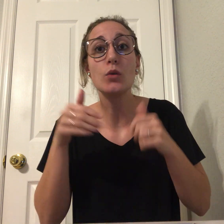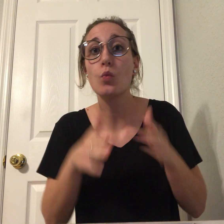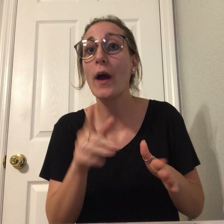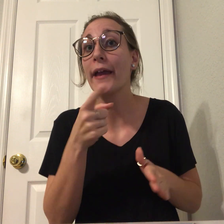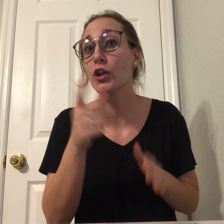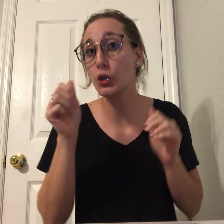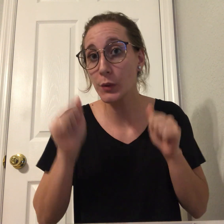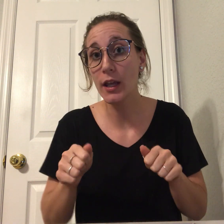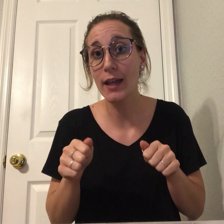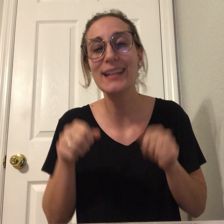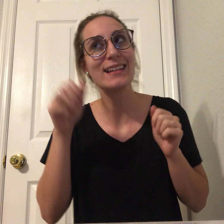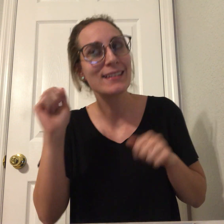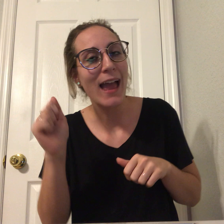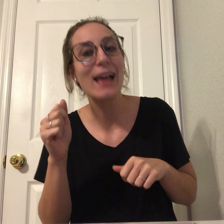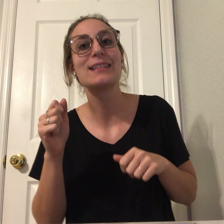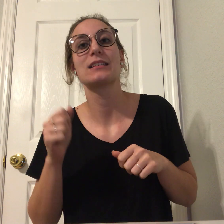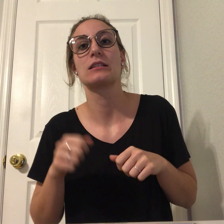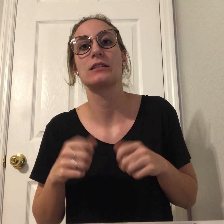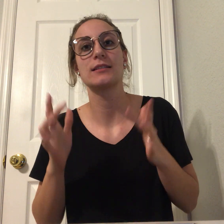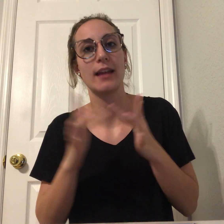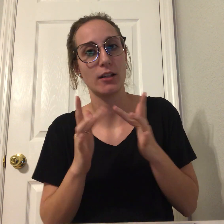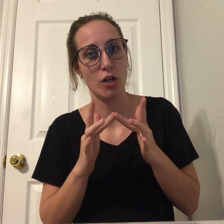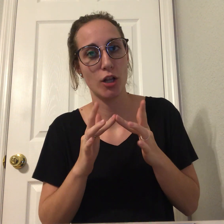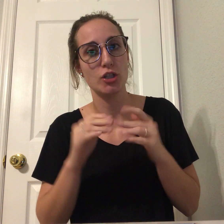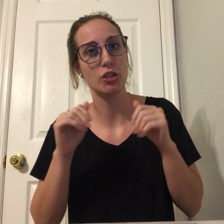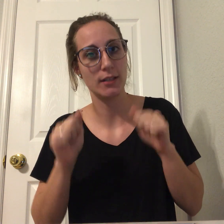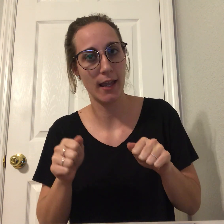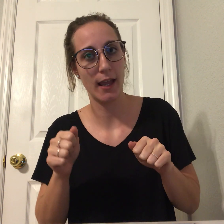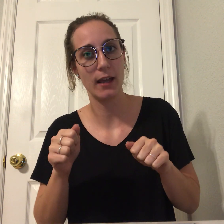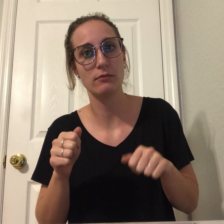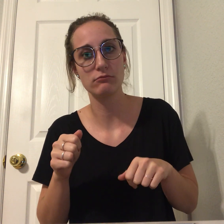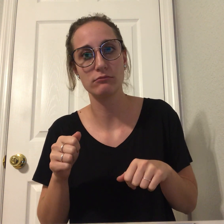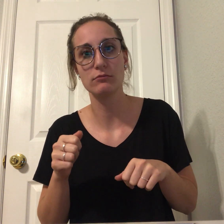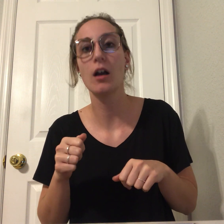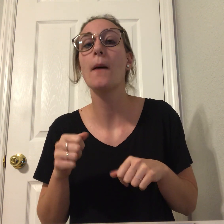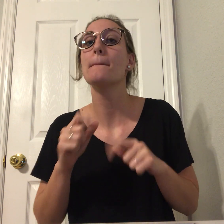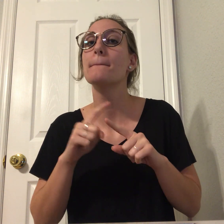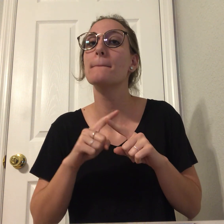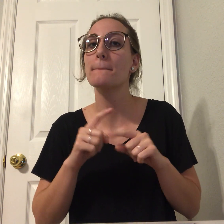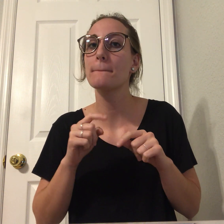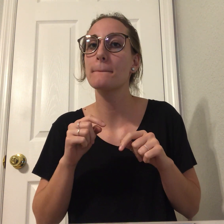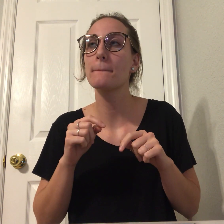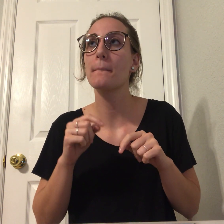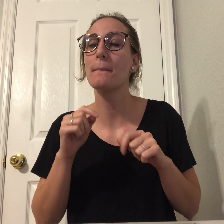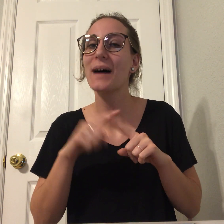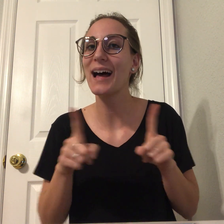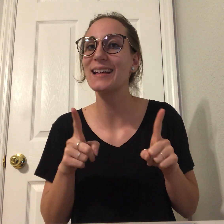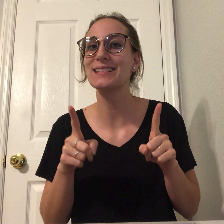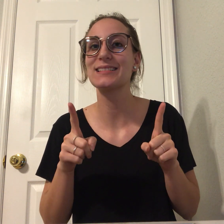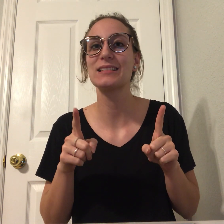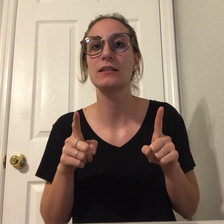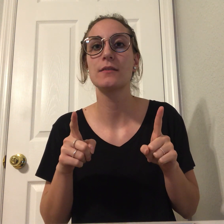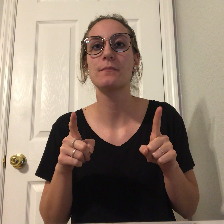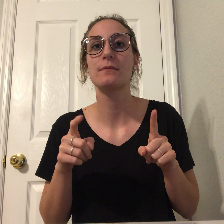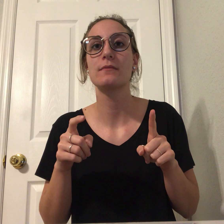those ways, but nothing beats in person. Nothing beats in person. So let's start to connect the first 3 I just gave you. What